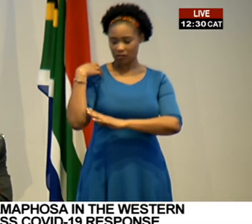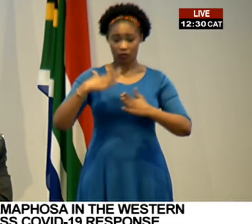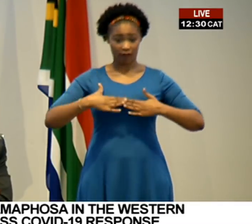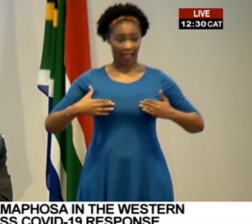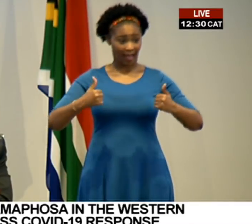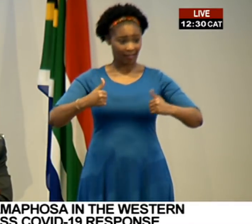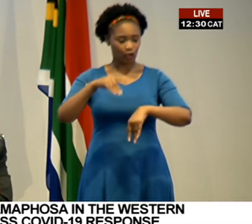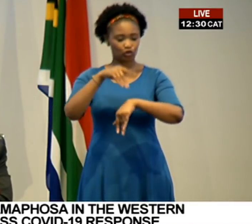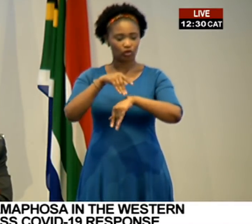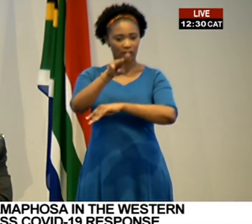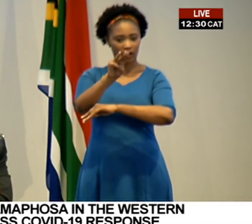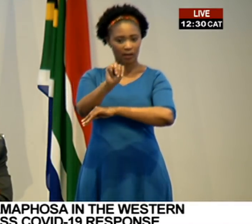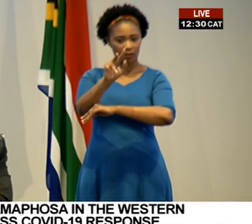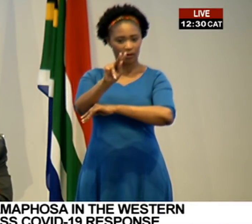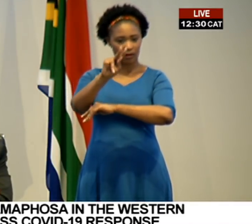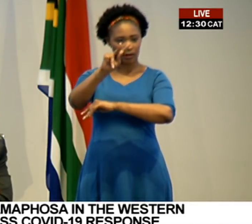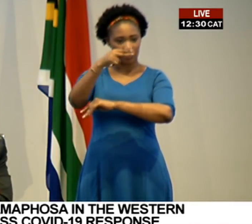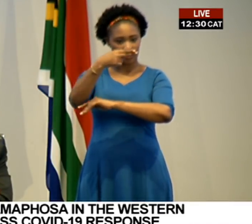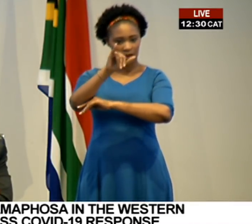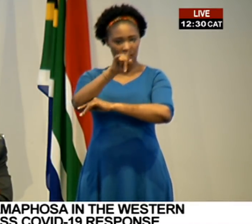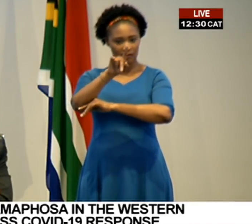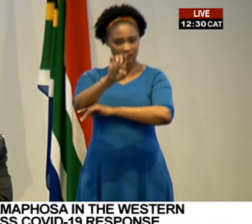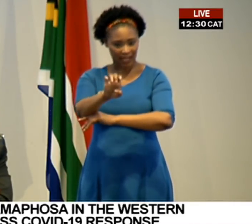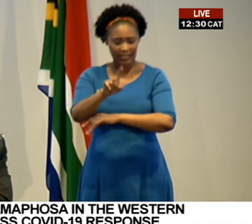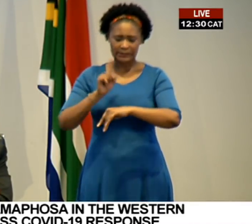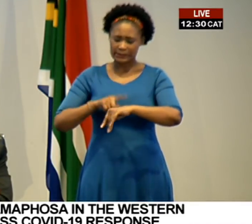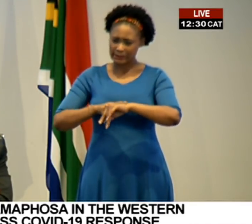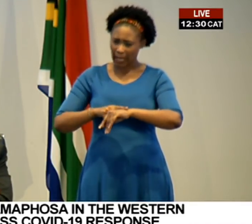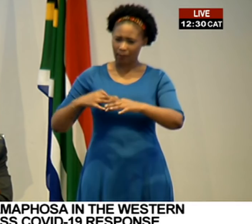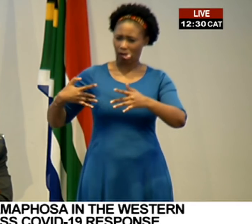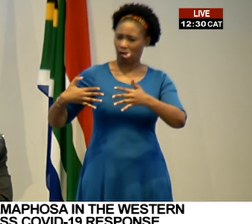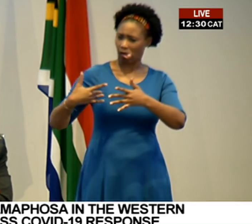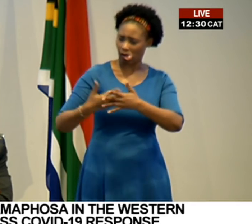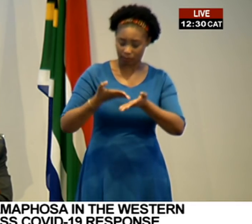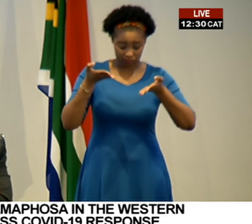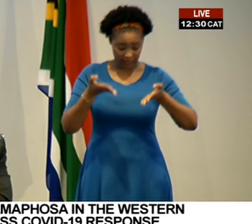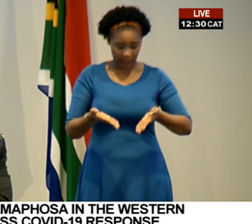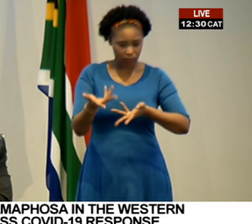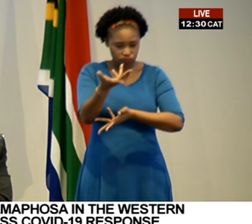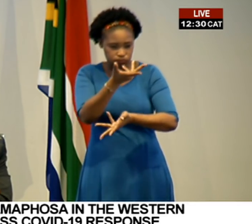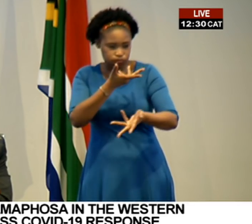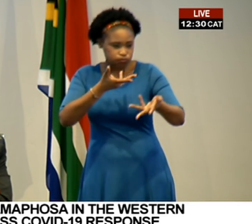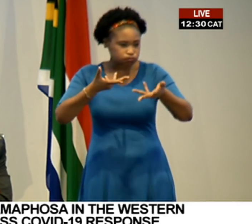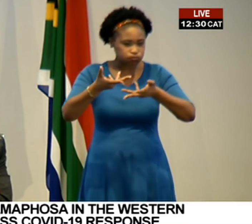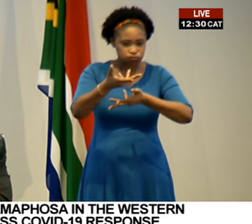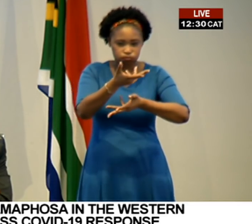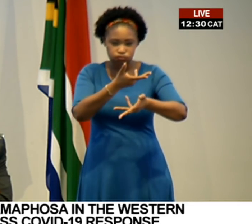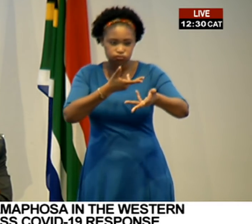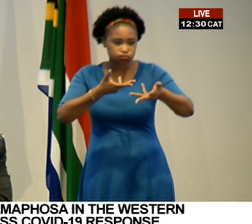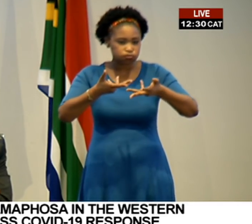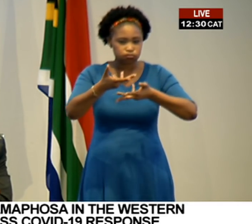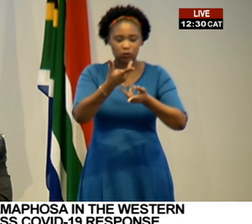Mkhize, has spent quite a lot of time here and has been interacting with you on an ongoing